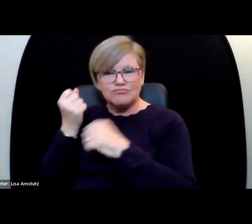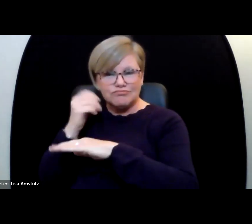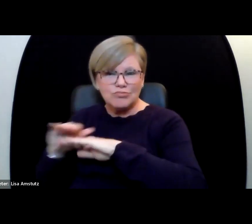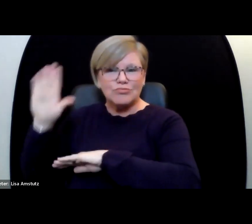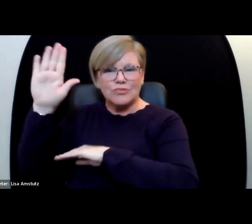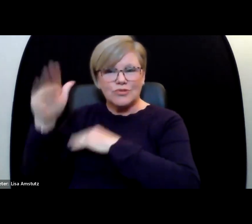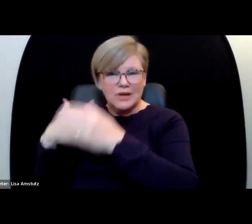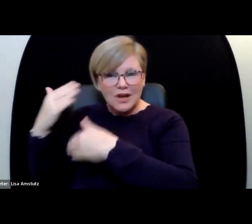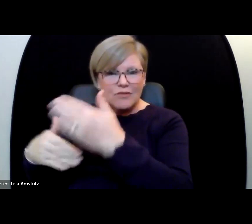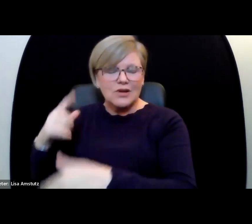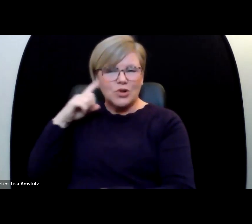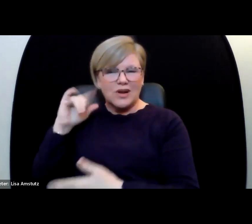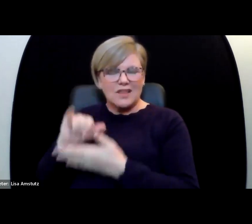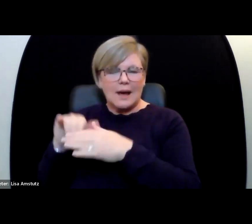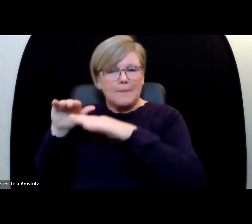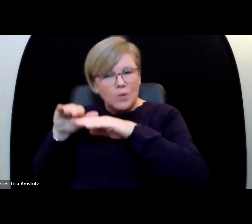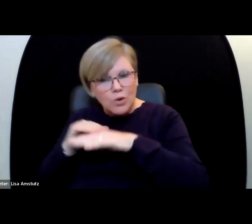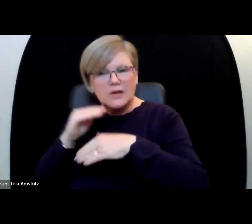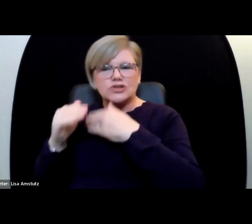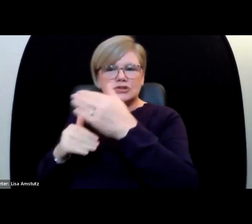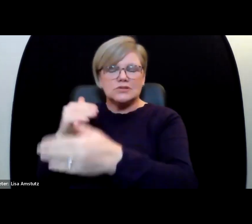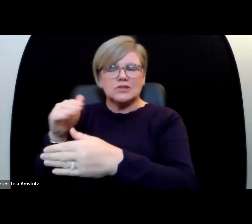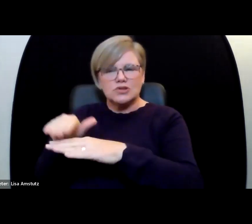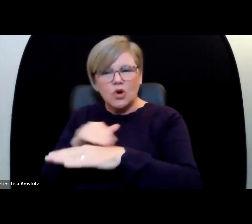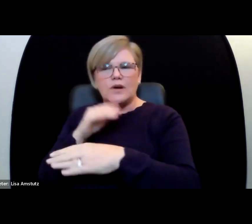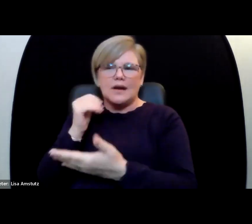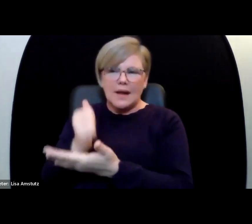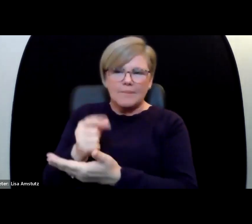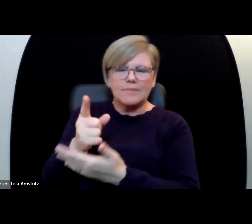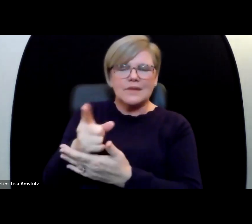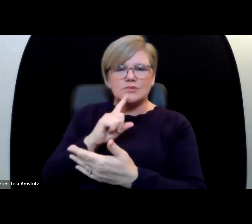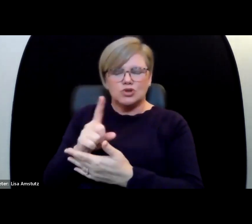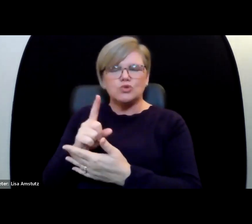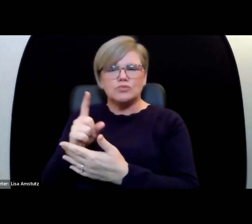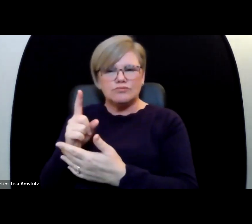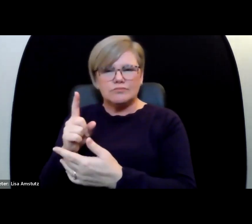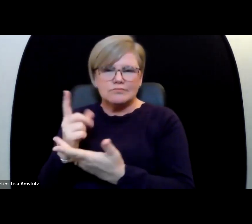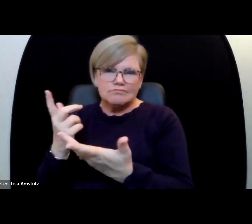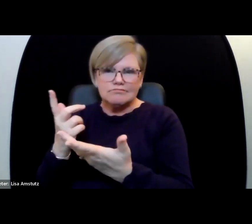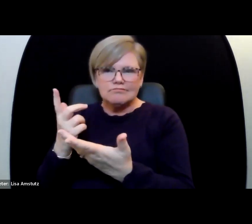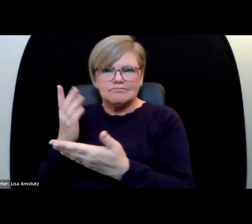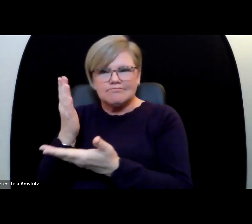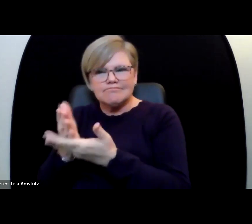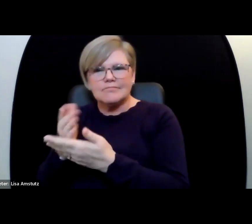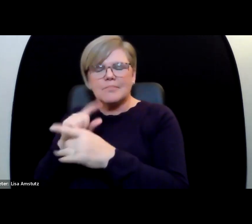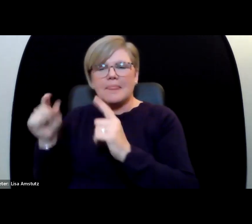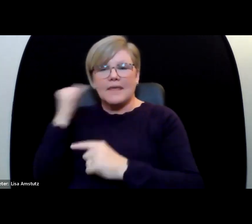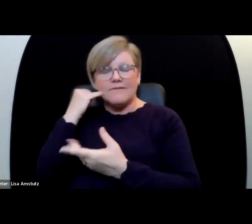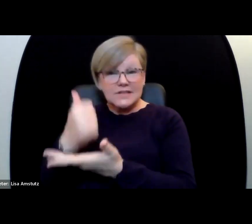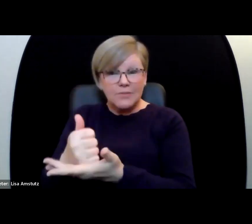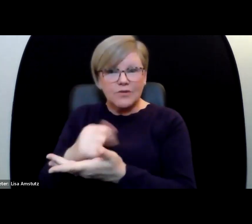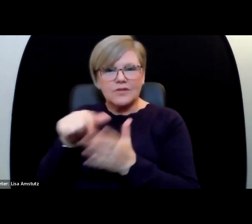progression side and slowing that down and doing things to help that person gain that back. If it's helpful, this is how I